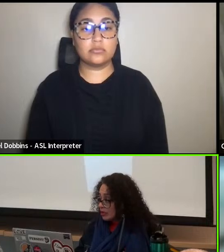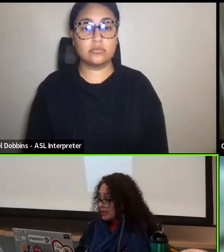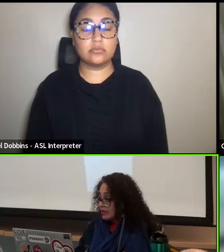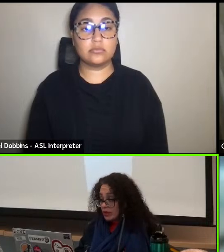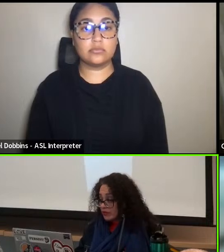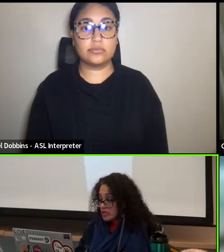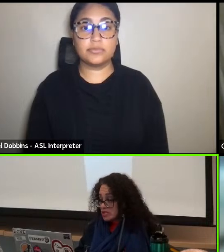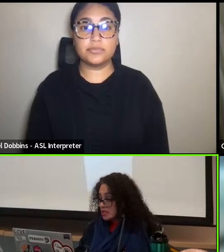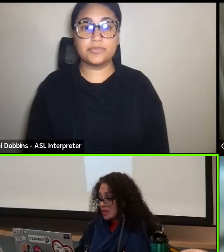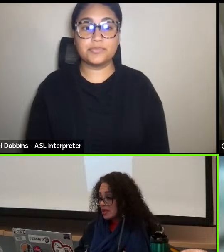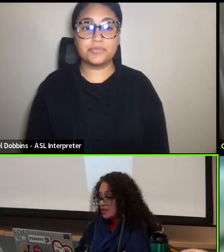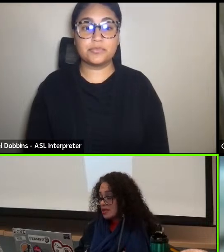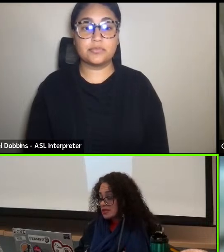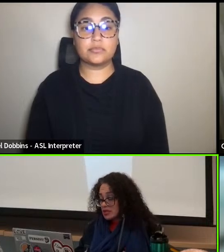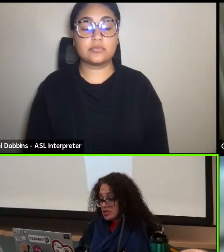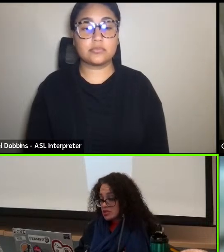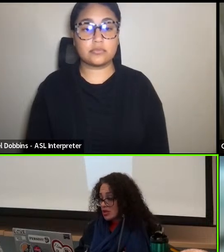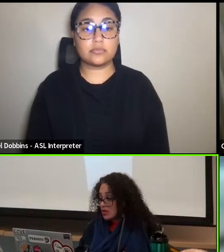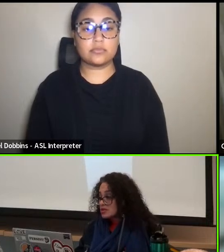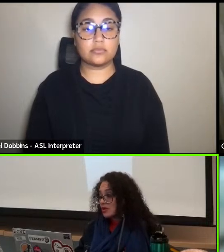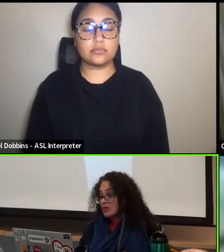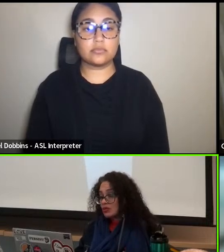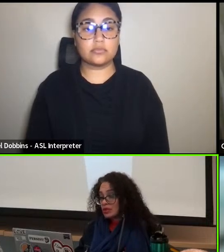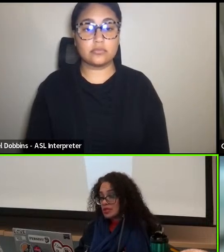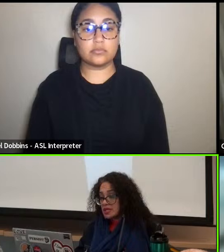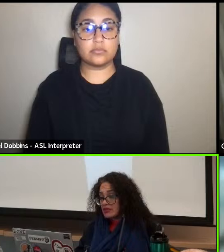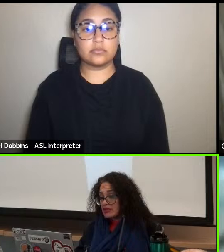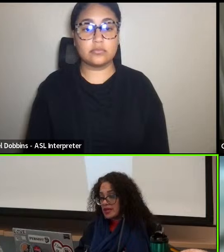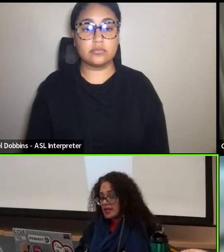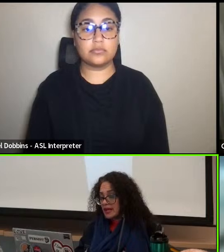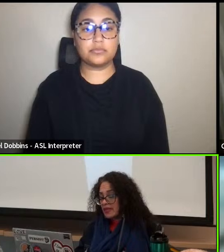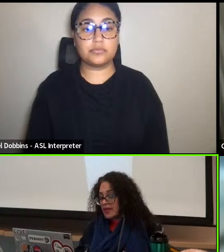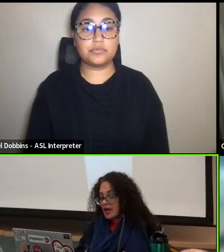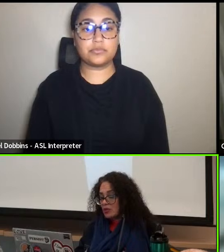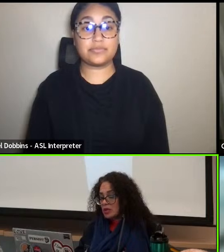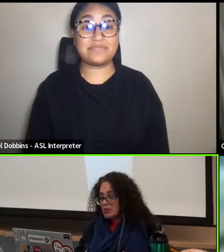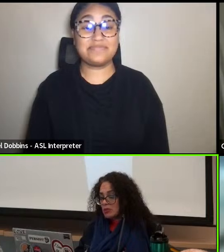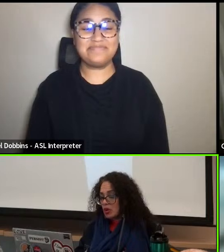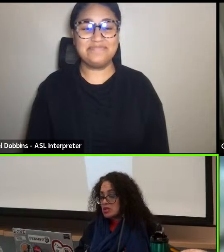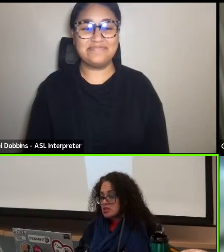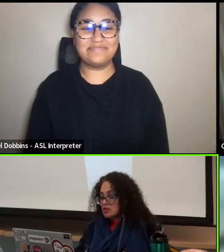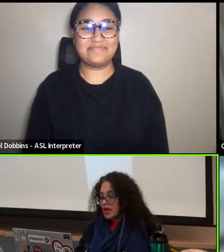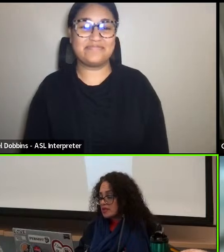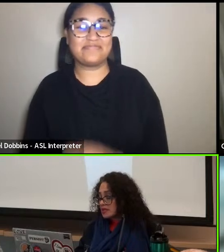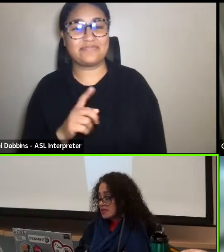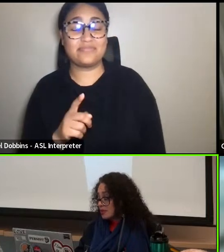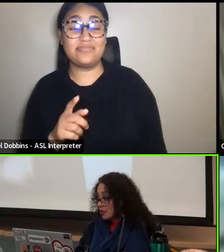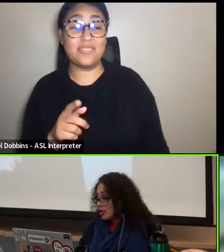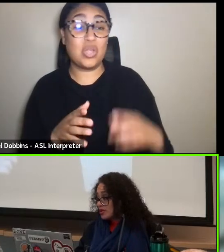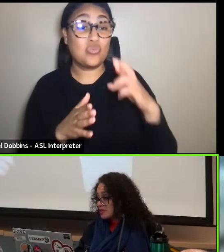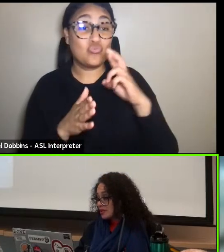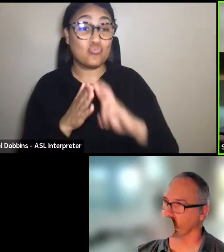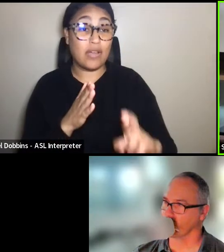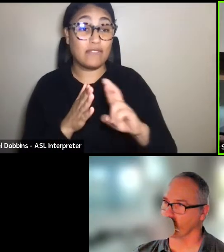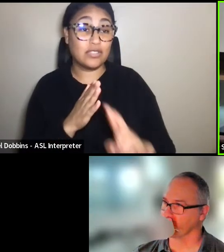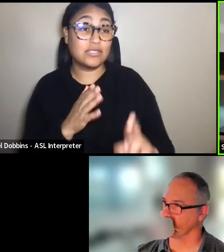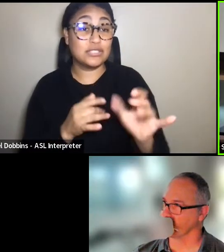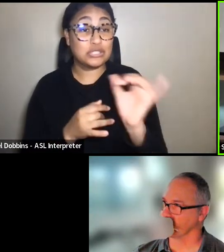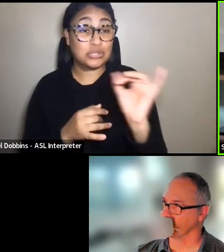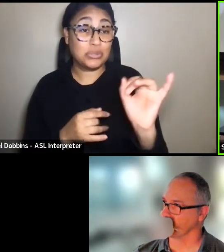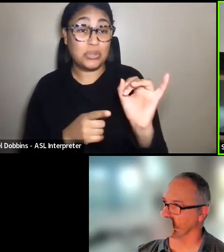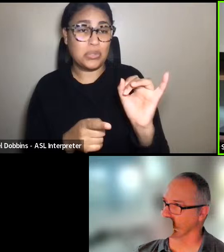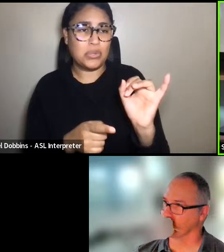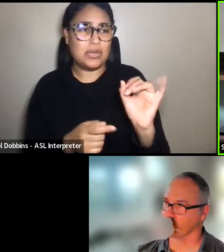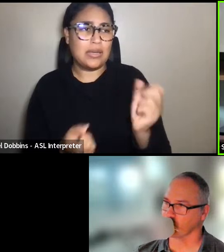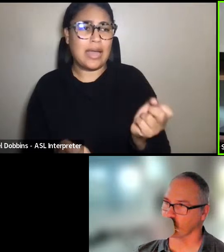your librarian. The reference sections also were really tough. And then how many people are still accessing books?